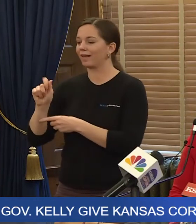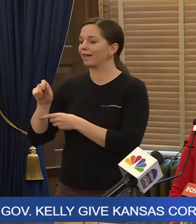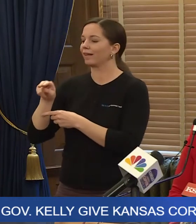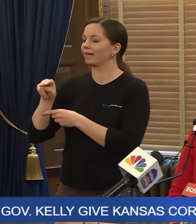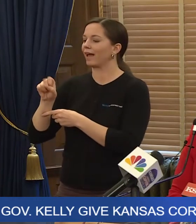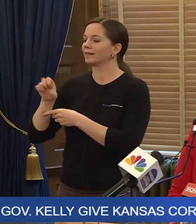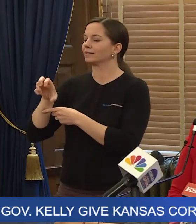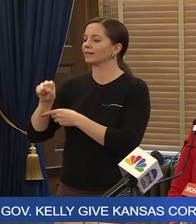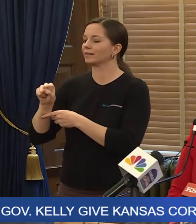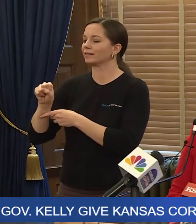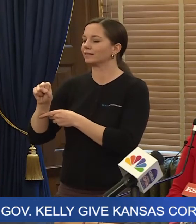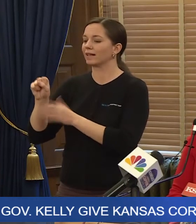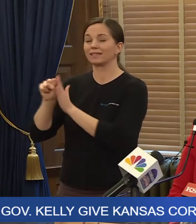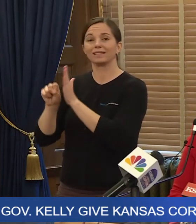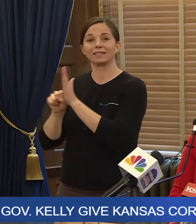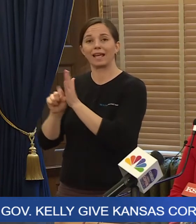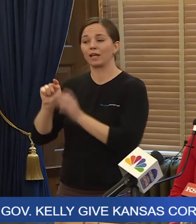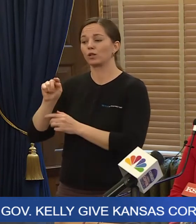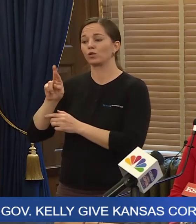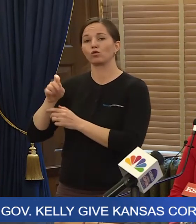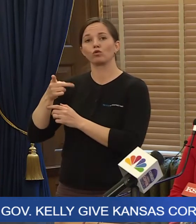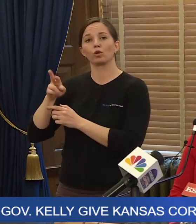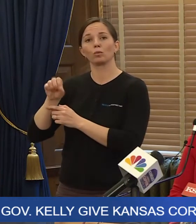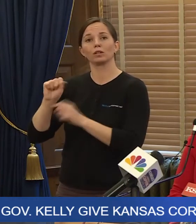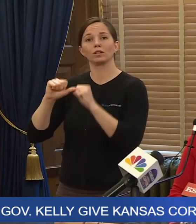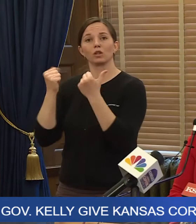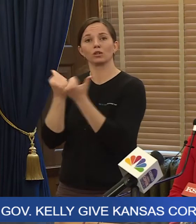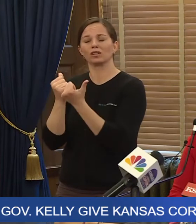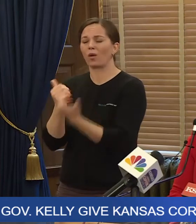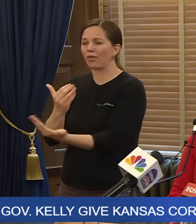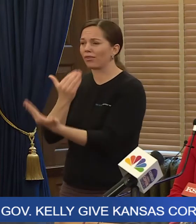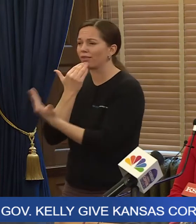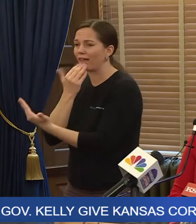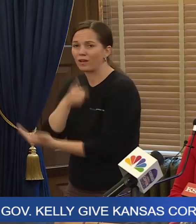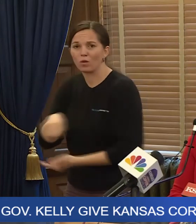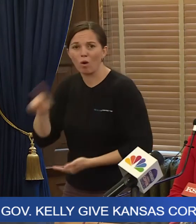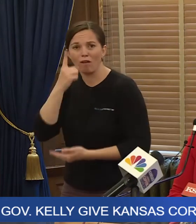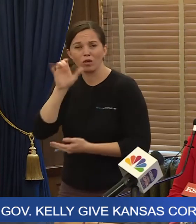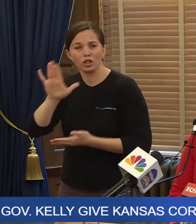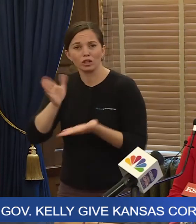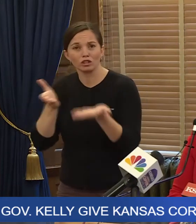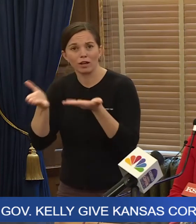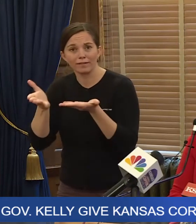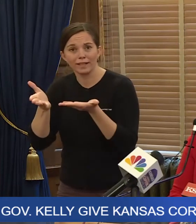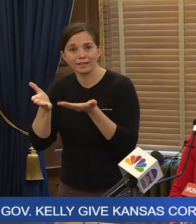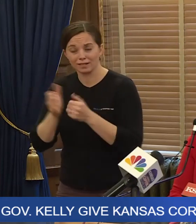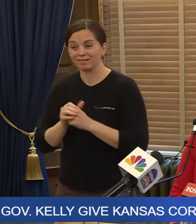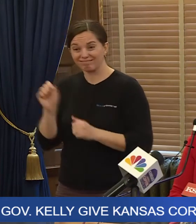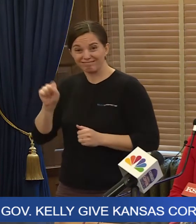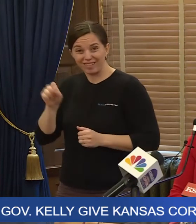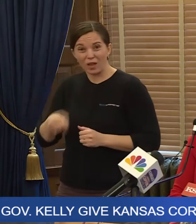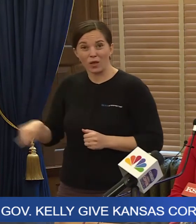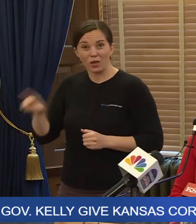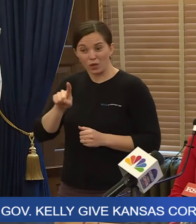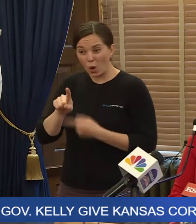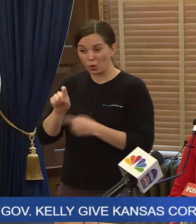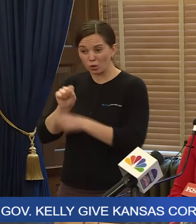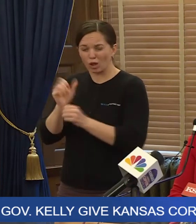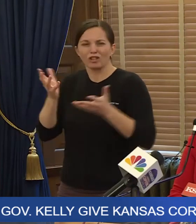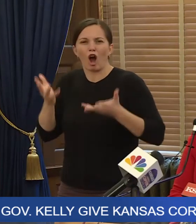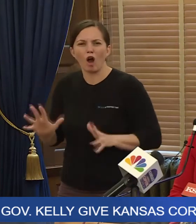Association. I thank all of you for your service, and by the nature of your work, Our frontline workers are already